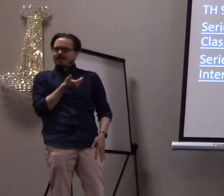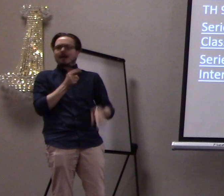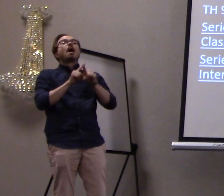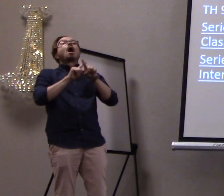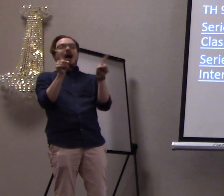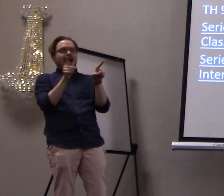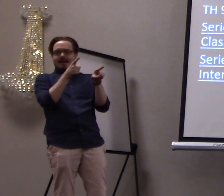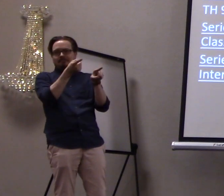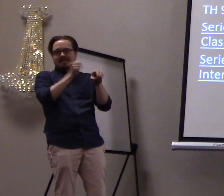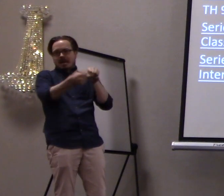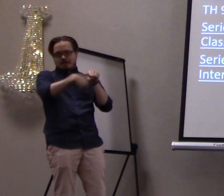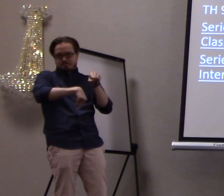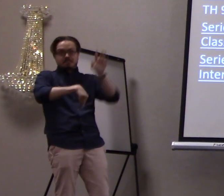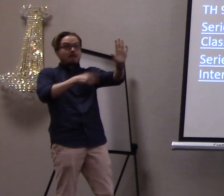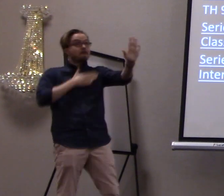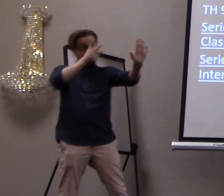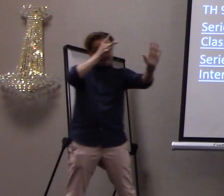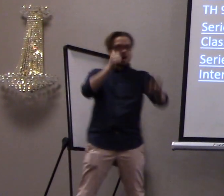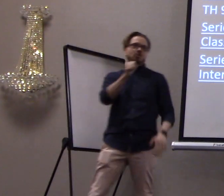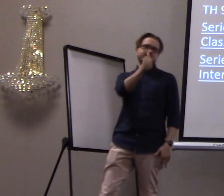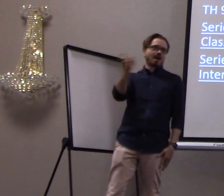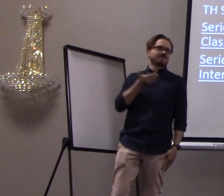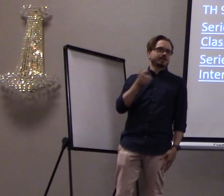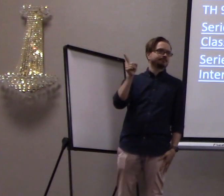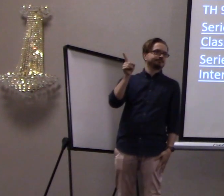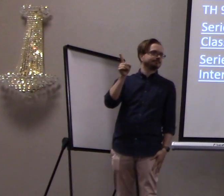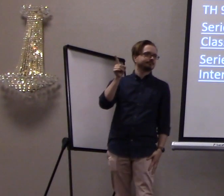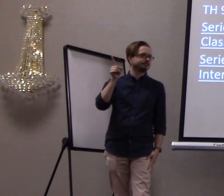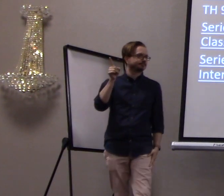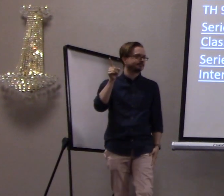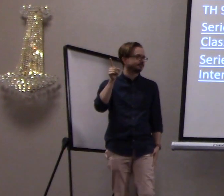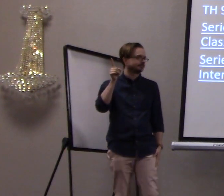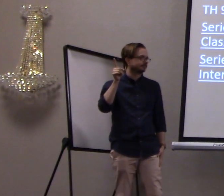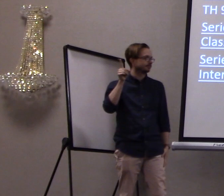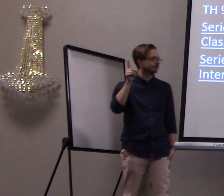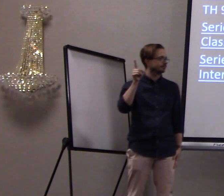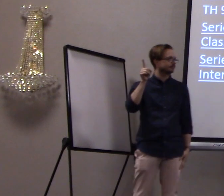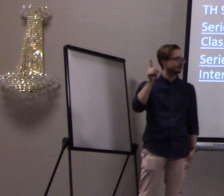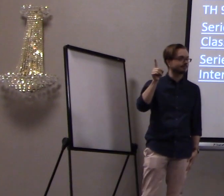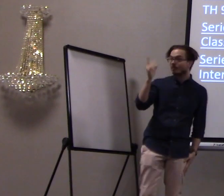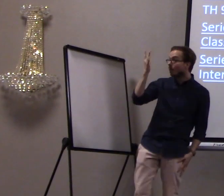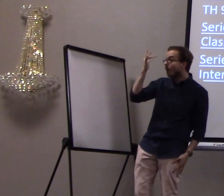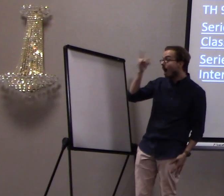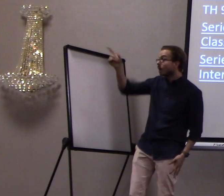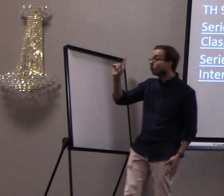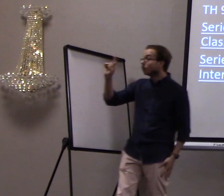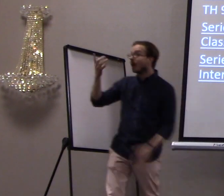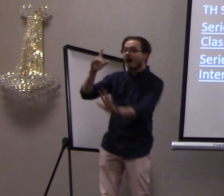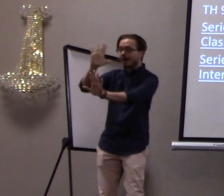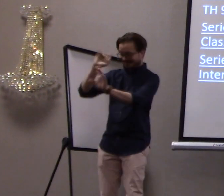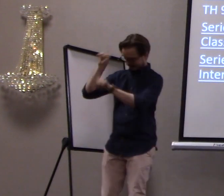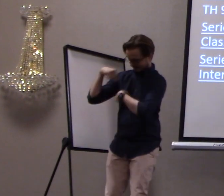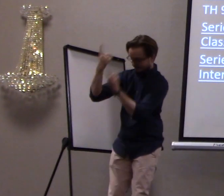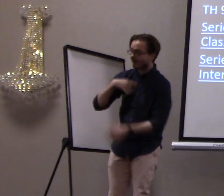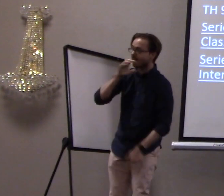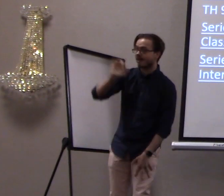So my mother's invited, but she couldn't come. But my father is not invited. Oh no. The